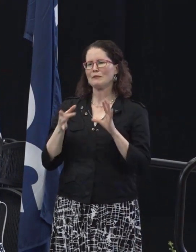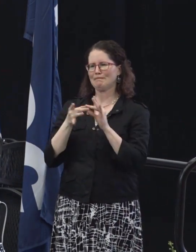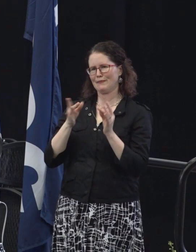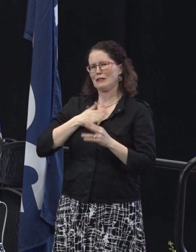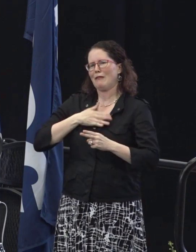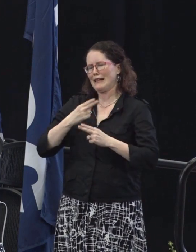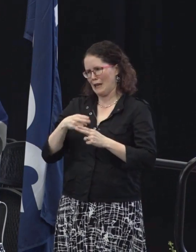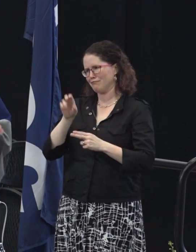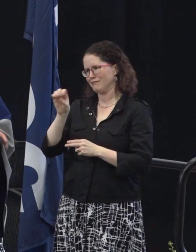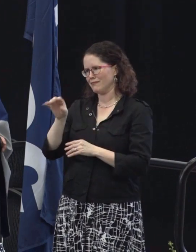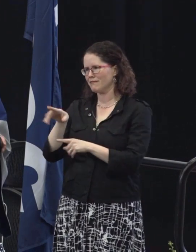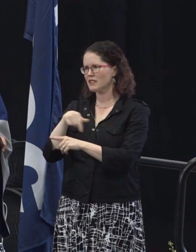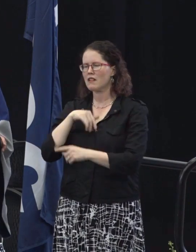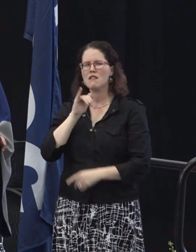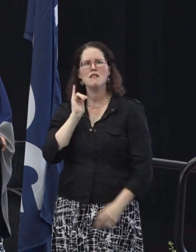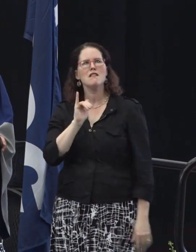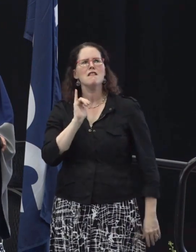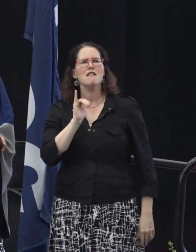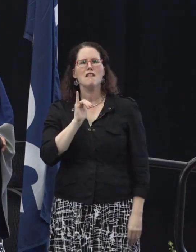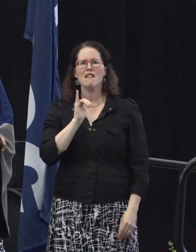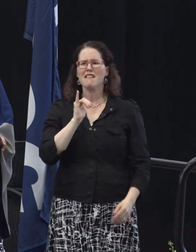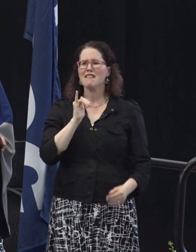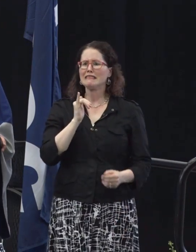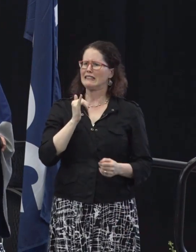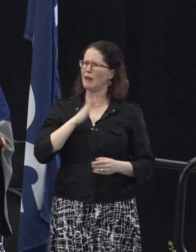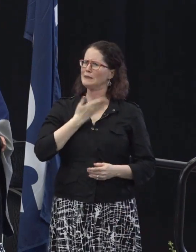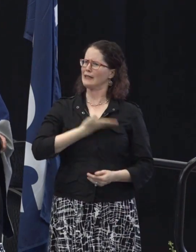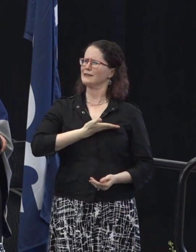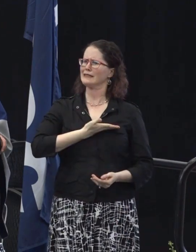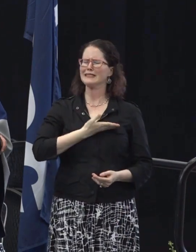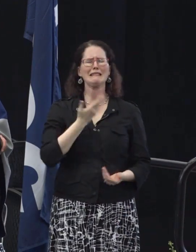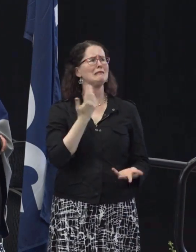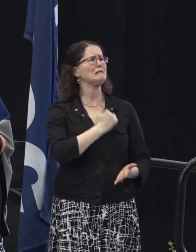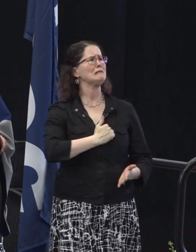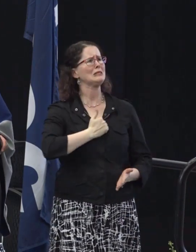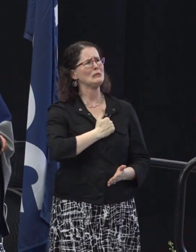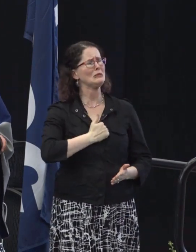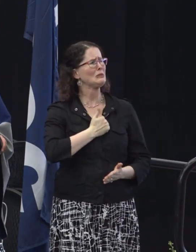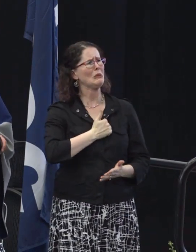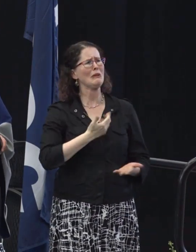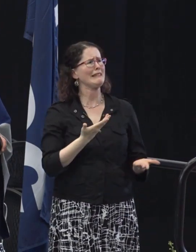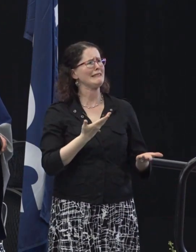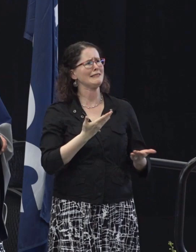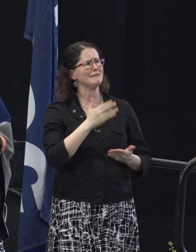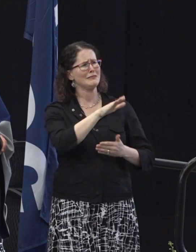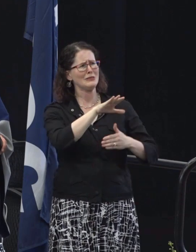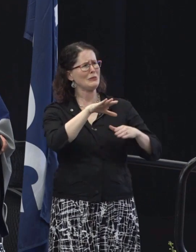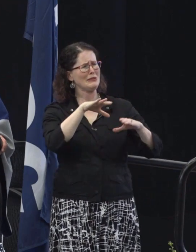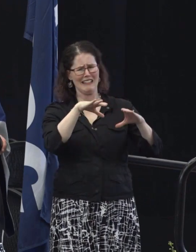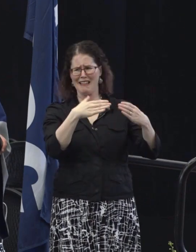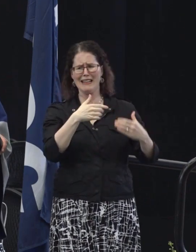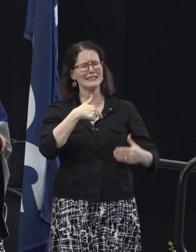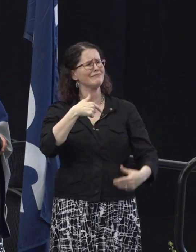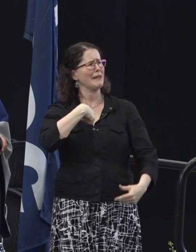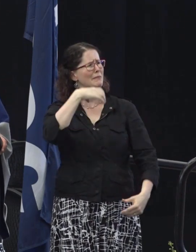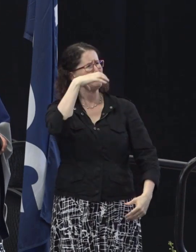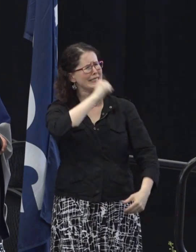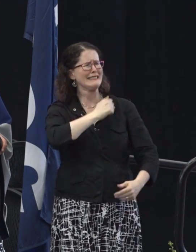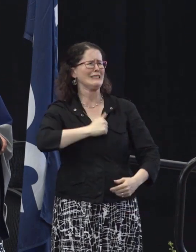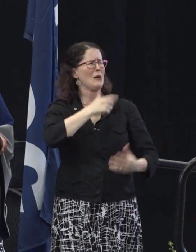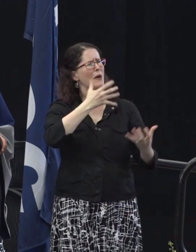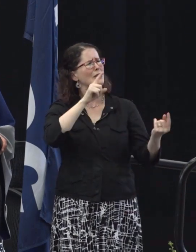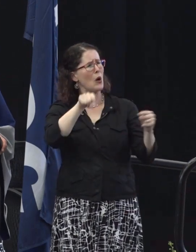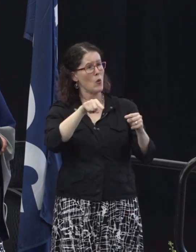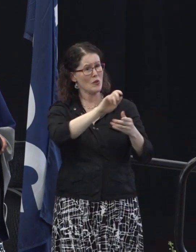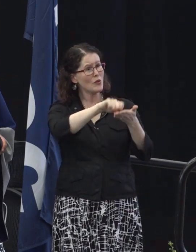was, and she looked at me with almost a tear in her eye, and she said, "I'm so sorry, Don. I really wanted to go to your presentation. Can I get a copy of